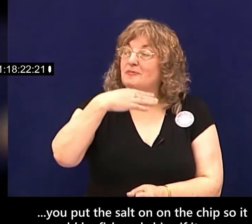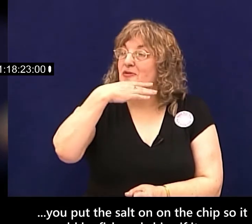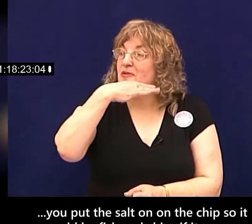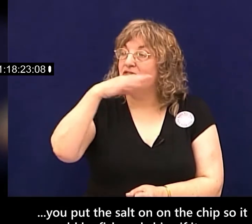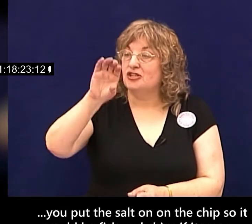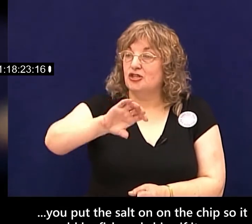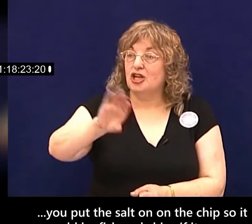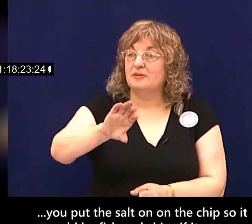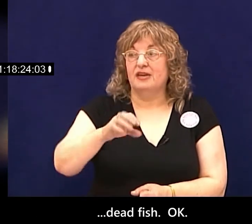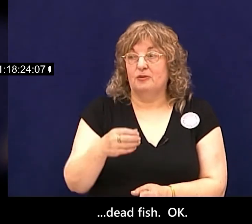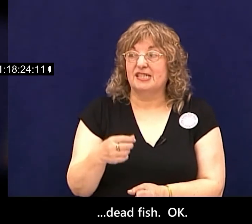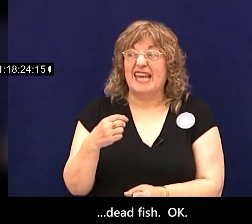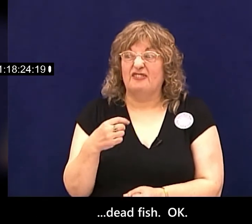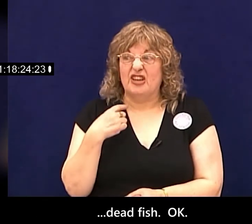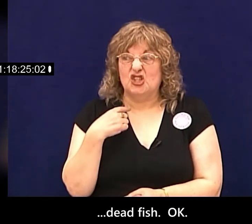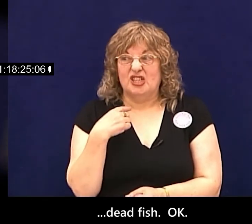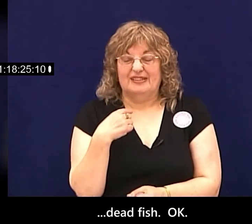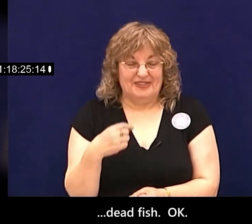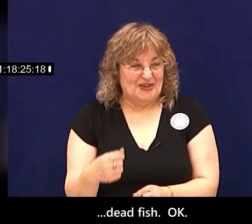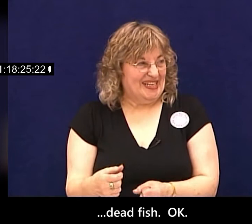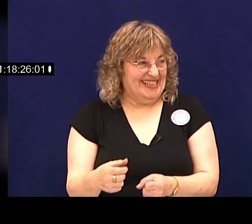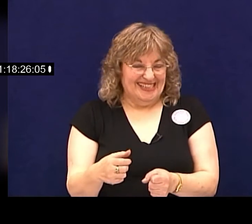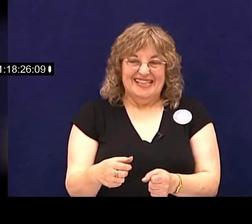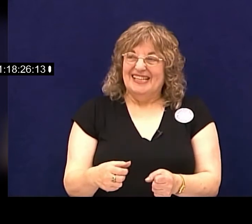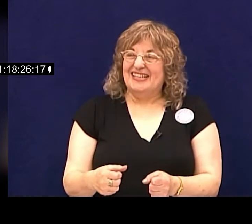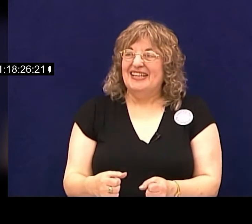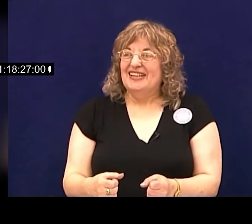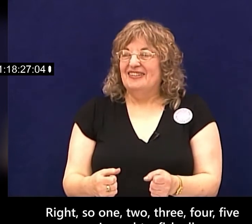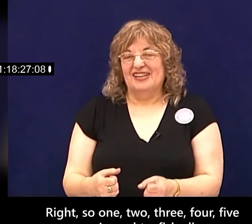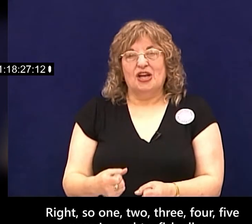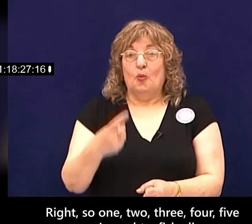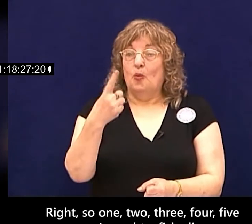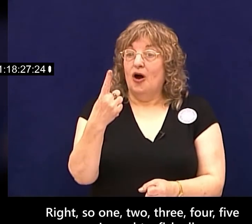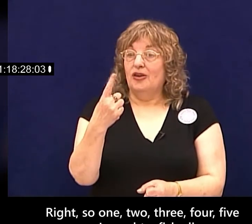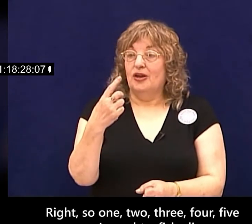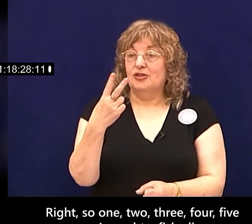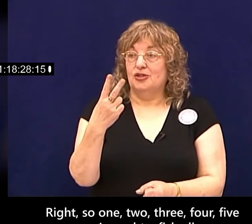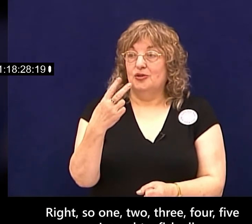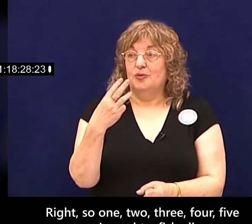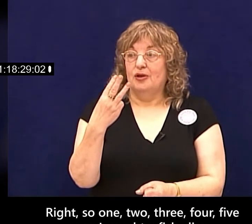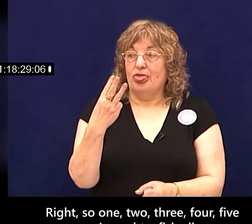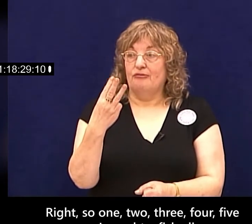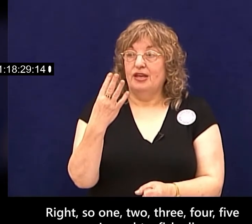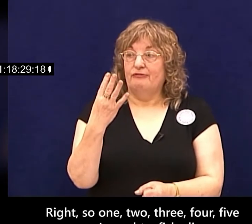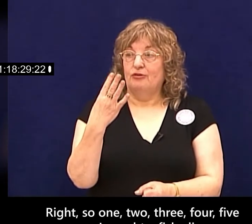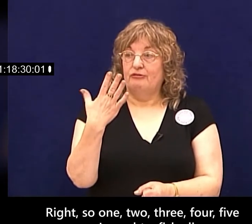So it would be fish and chips if it was a dead fish. Okay. Right, so 1, 2, 3, 4,